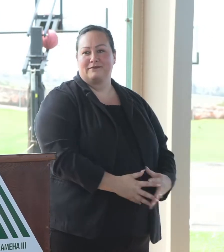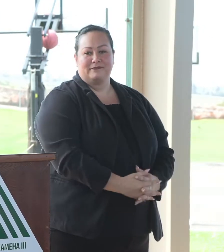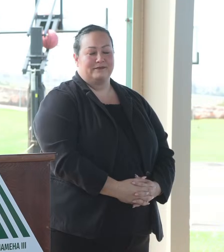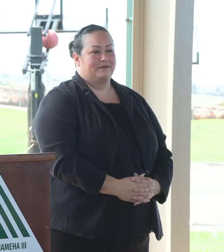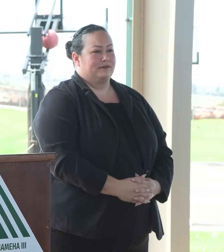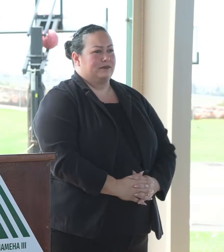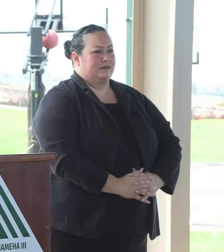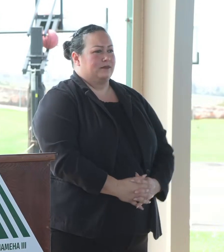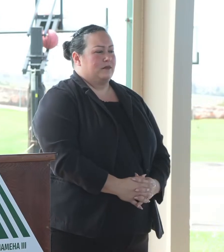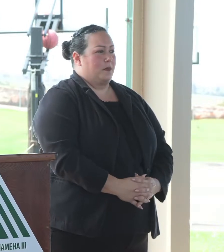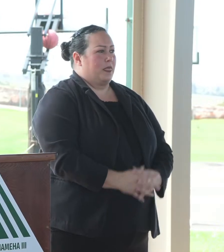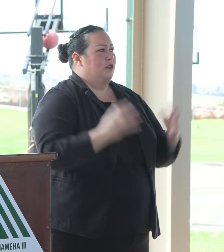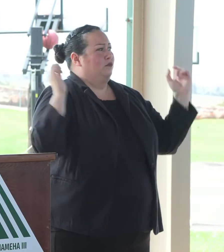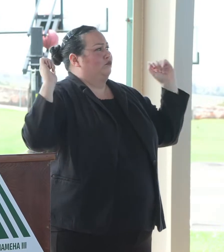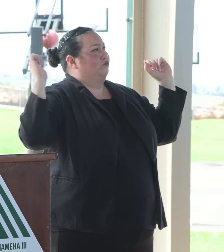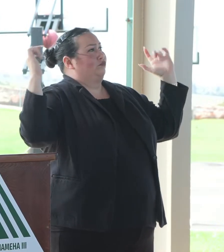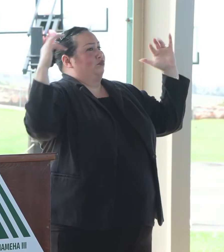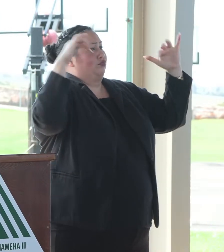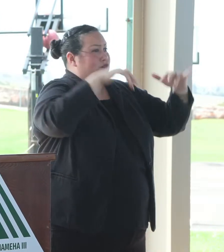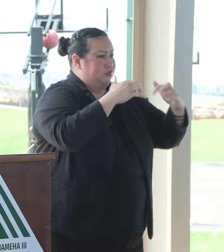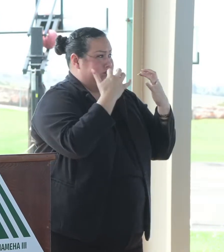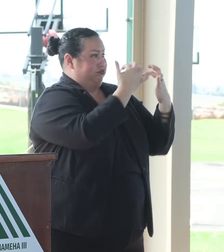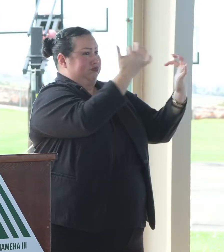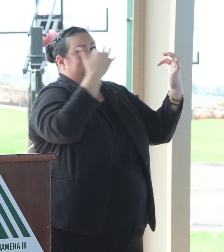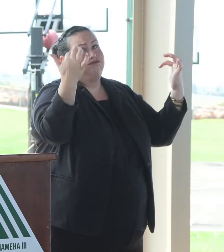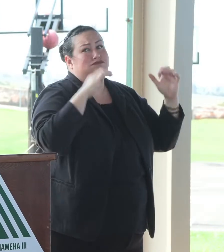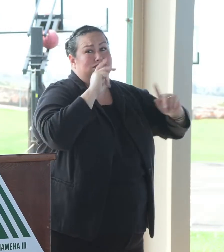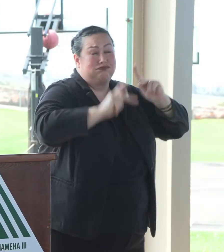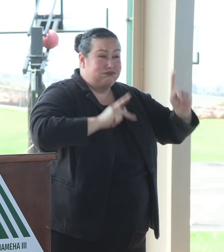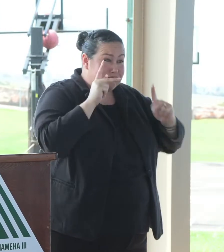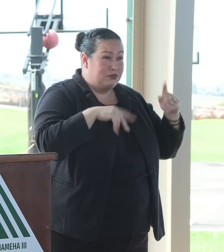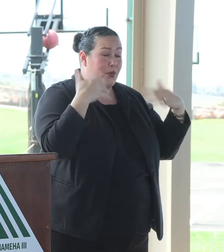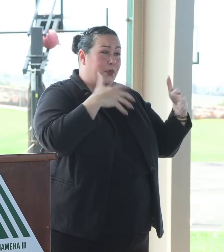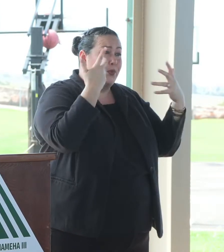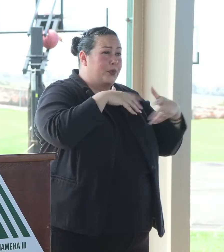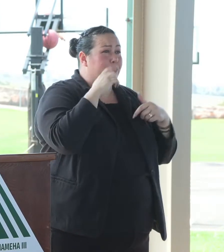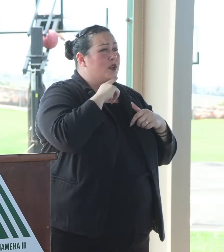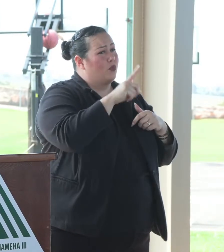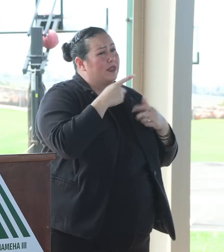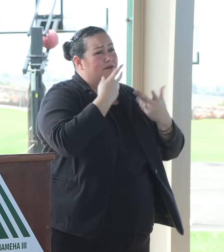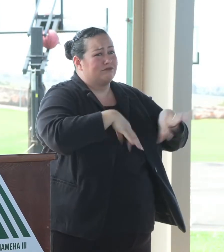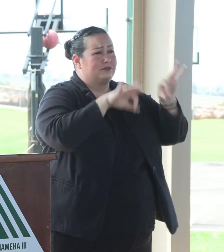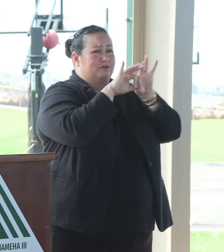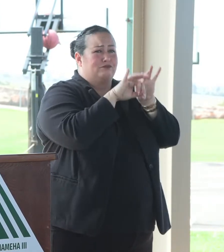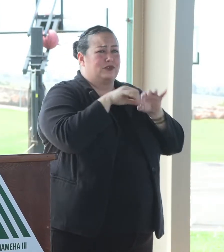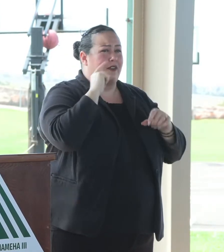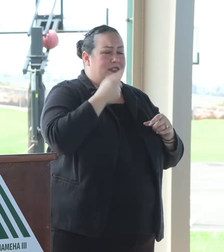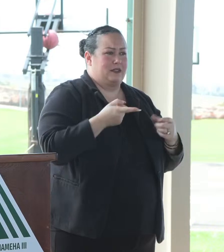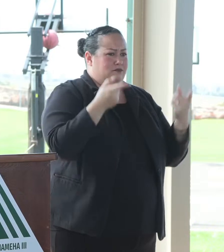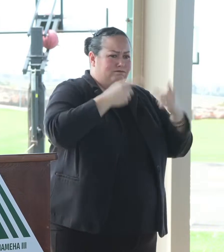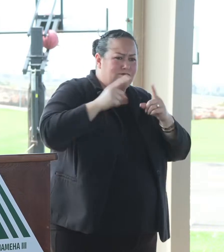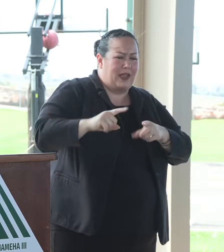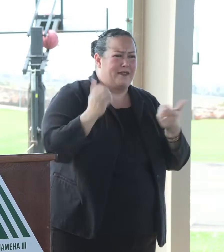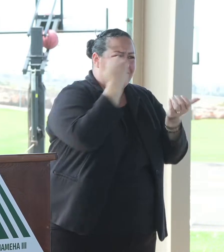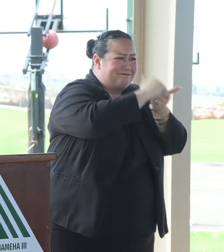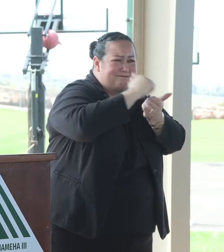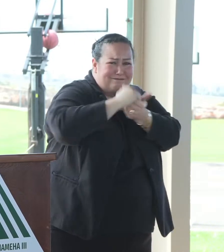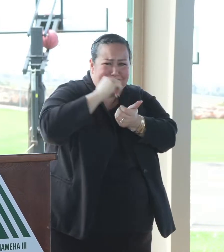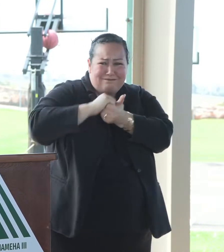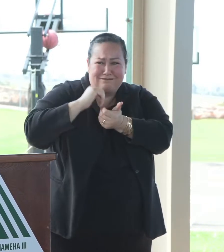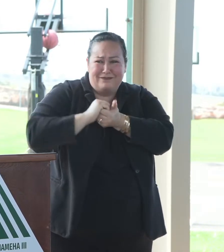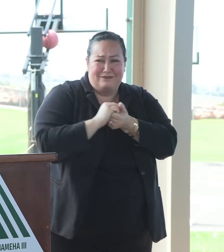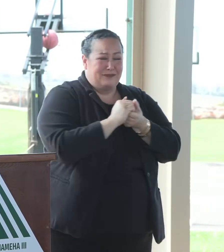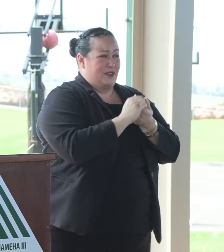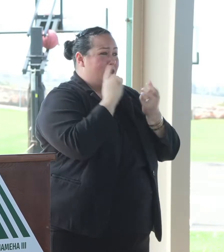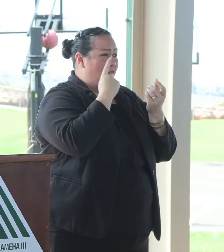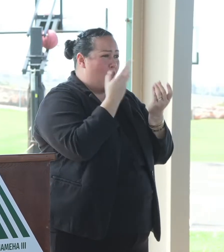The turnout today speaks to the importance of this occasion, as well as the partnerships and collaboration that it took to make this